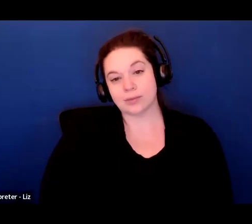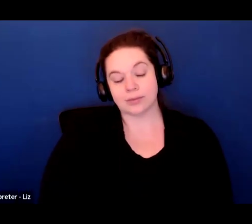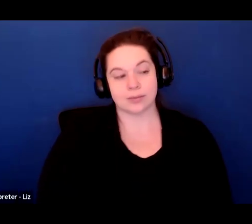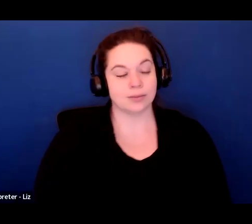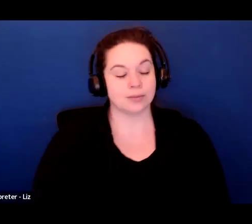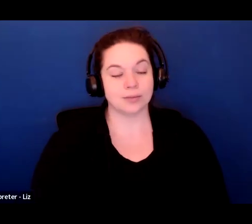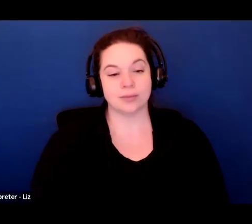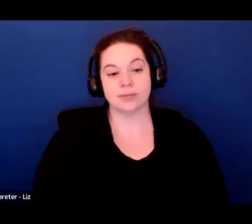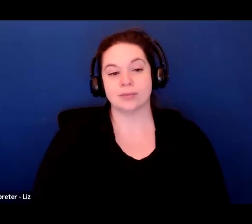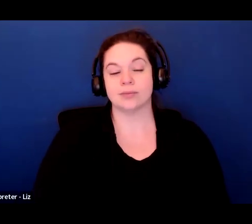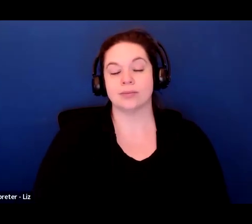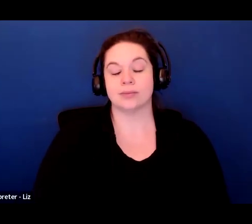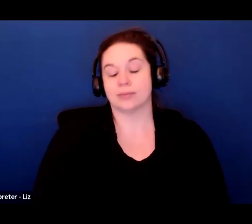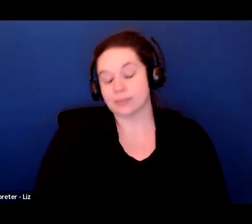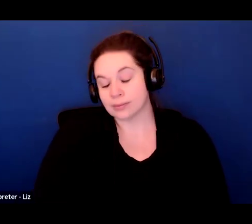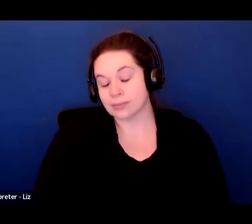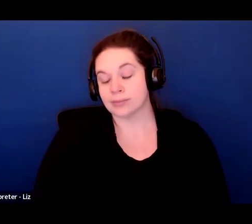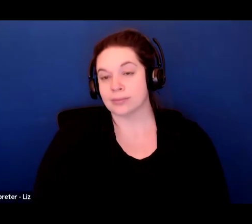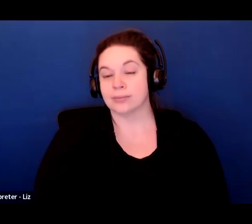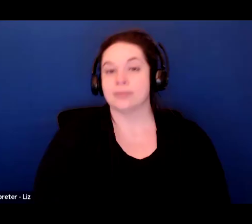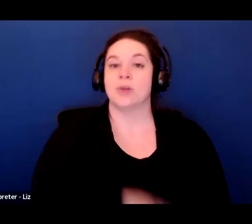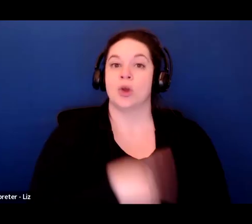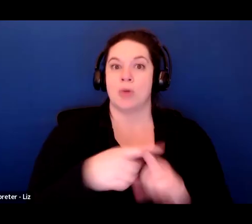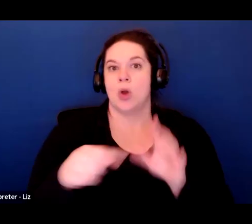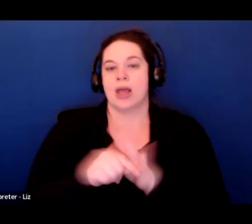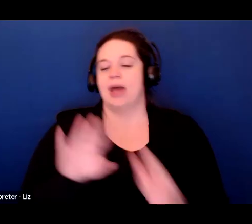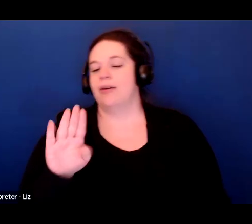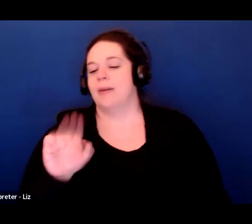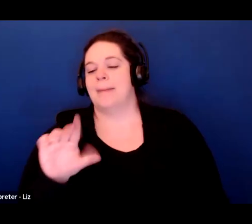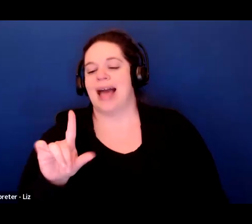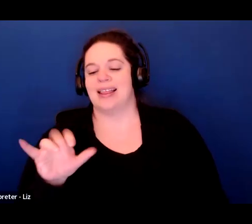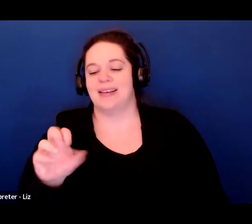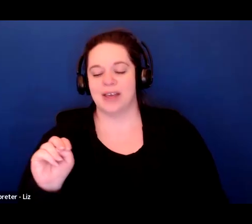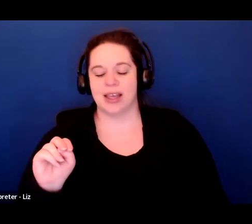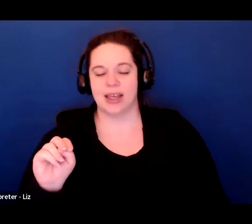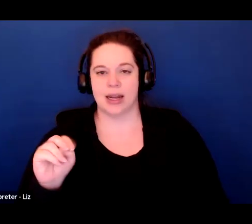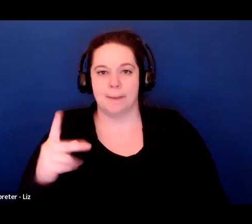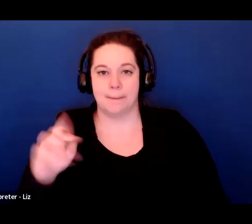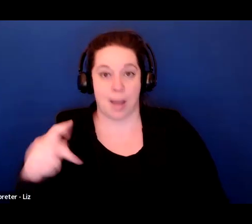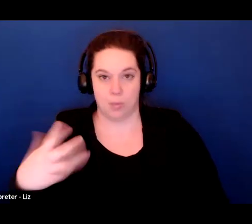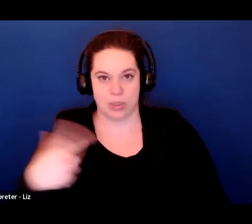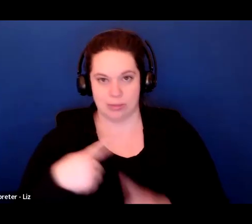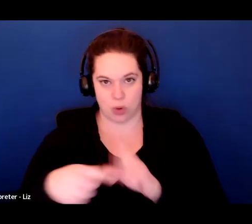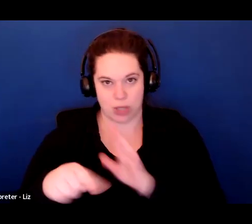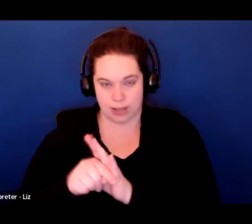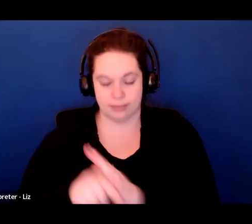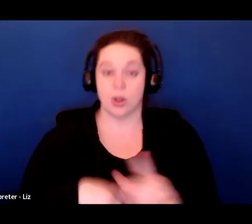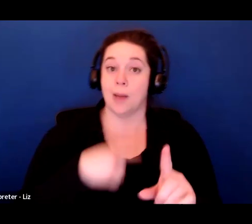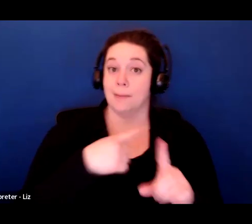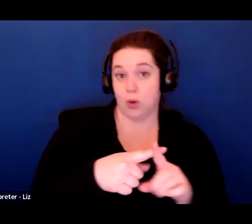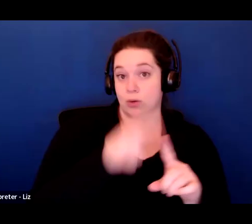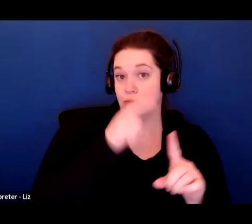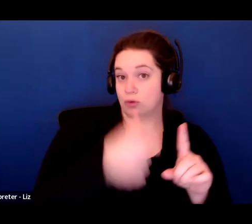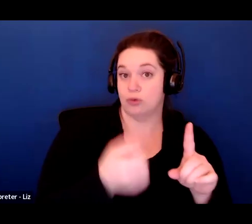so what are the pros and cons? Well, the cons are the pros are that you don't have to take